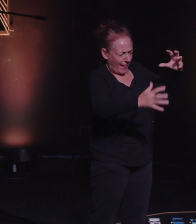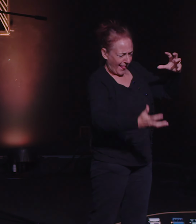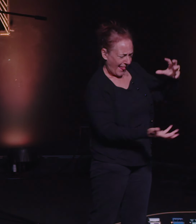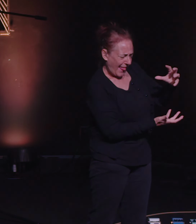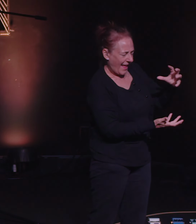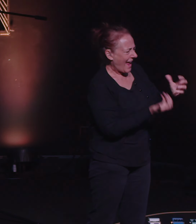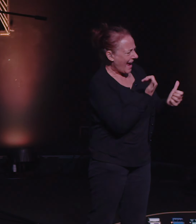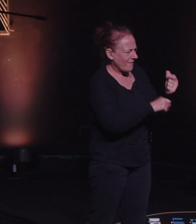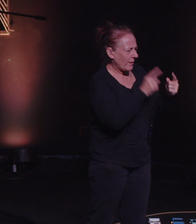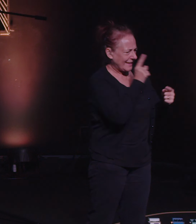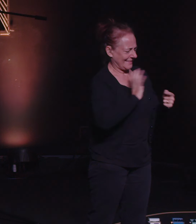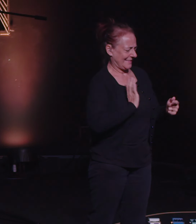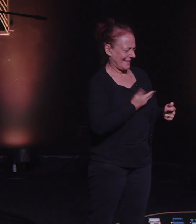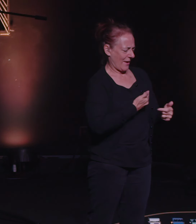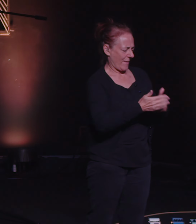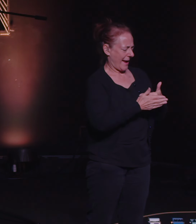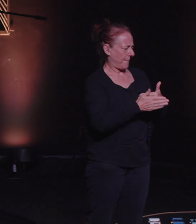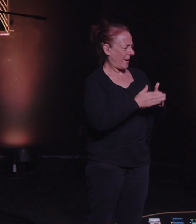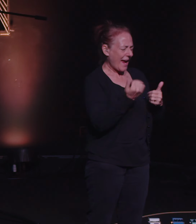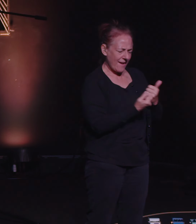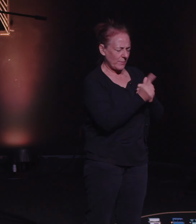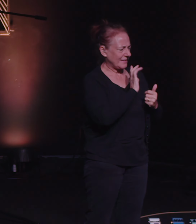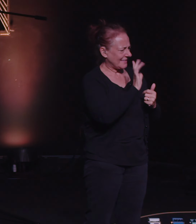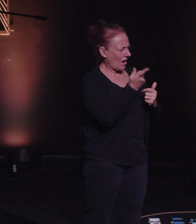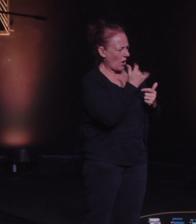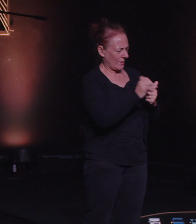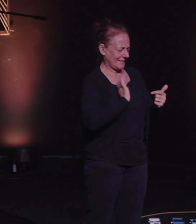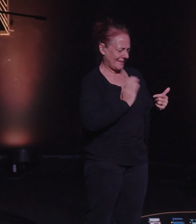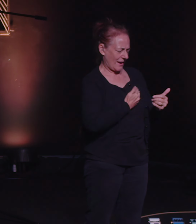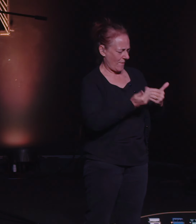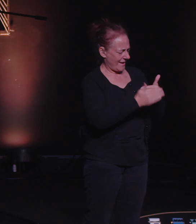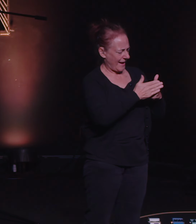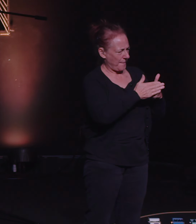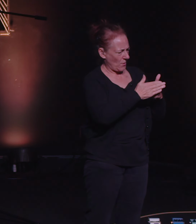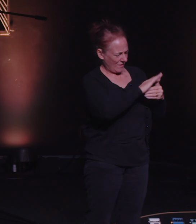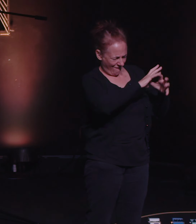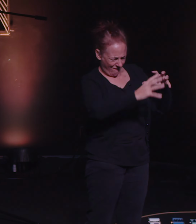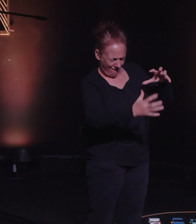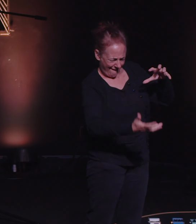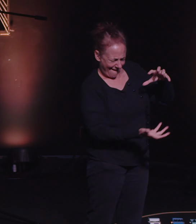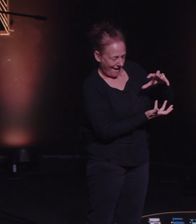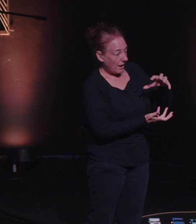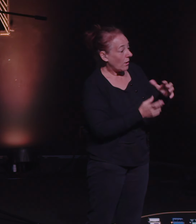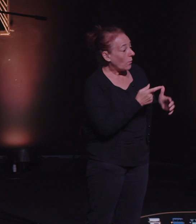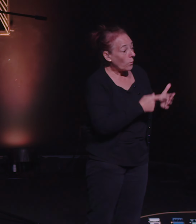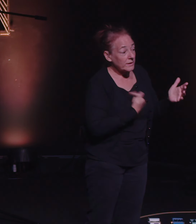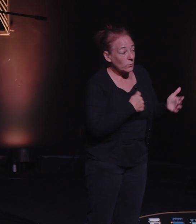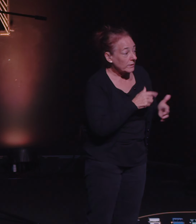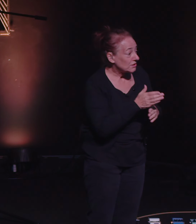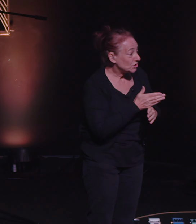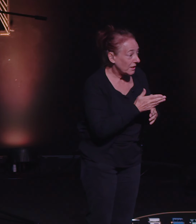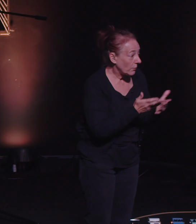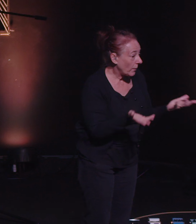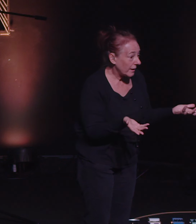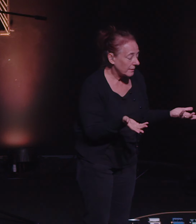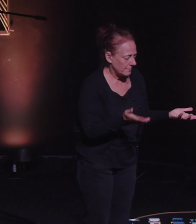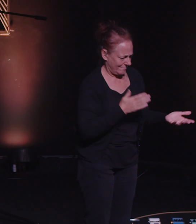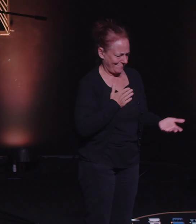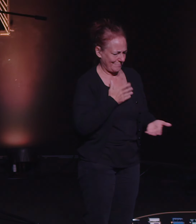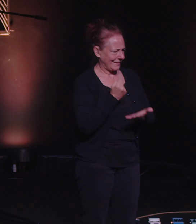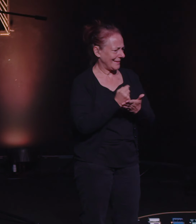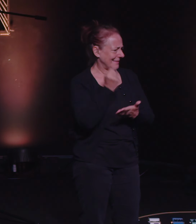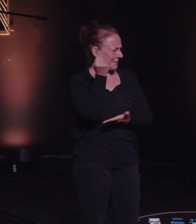always. Everyone always is our neighbor. That's who we're supposed to love and share Jesus with. And what are we supposed to share, as Matthew shared? Well, my